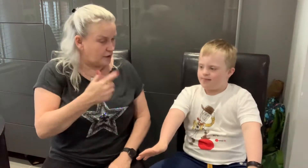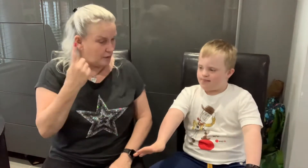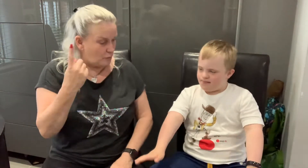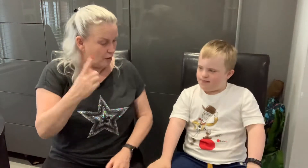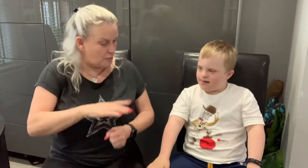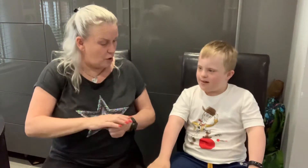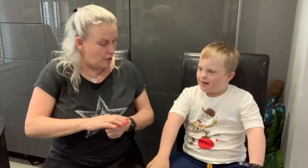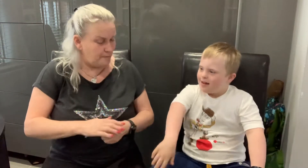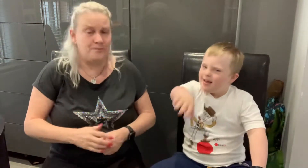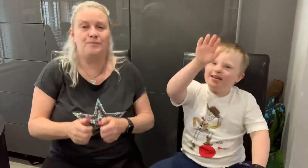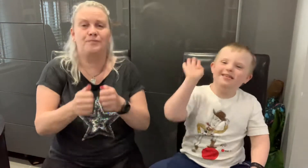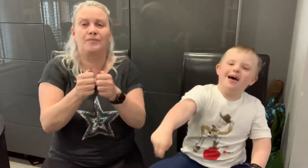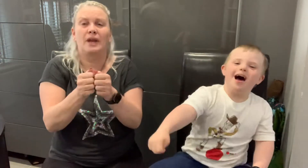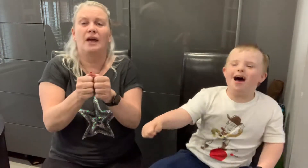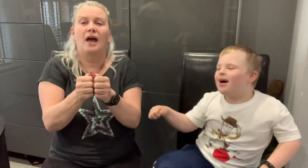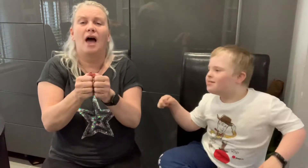Awesome. One more? Yeah.